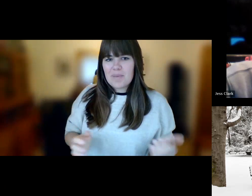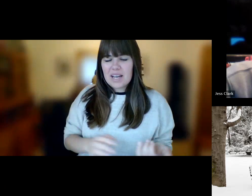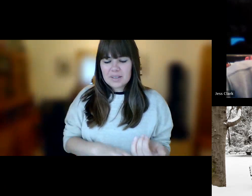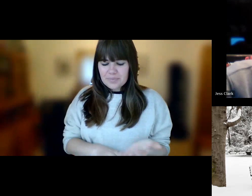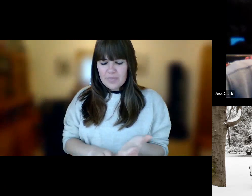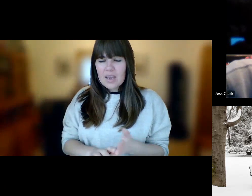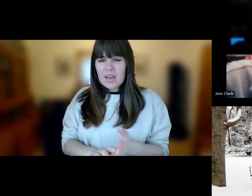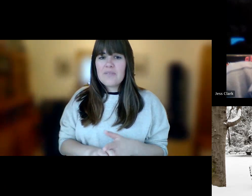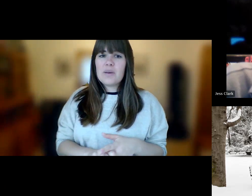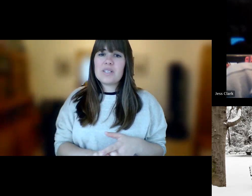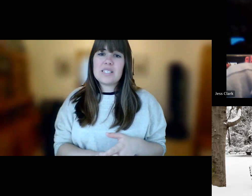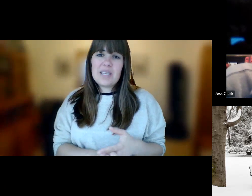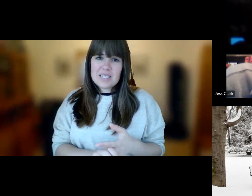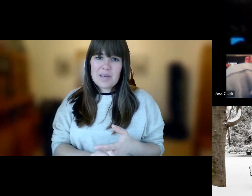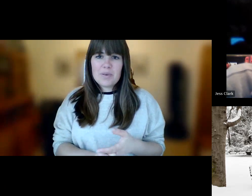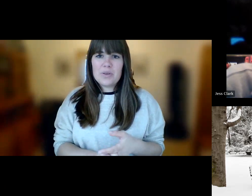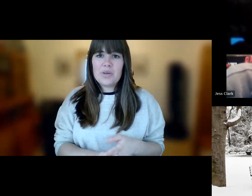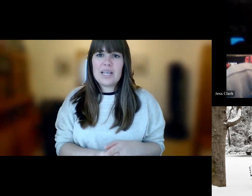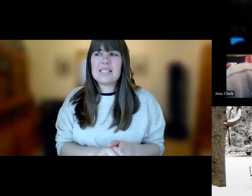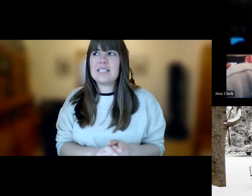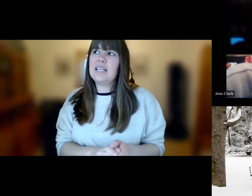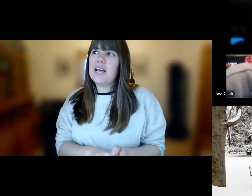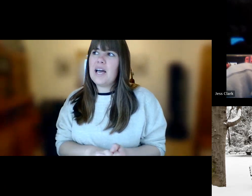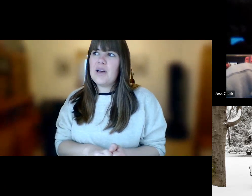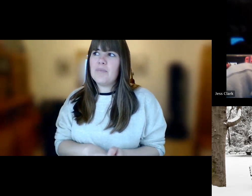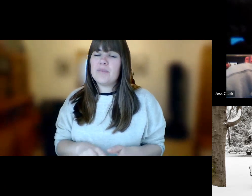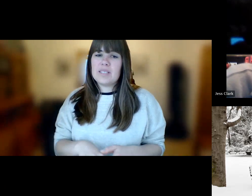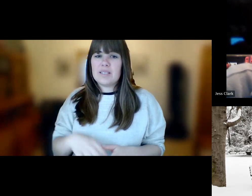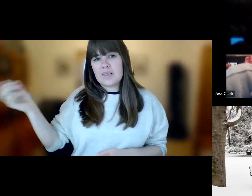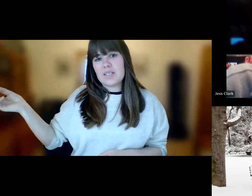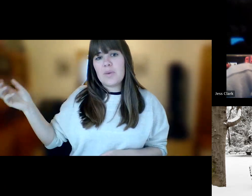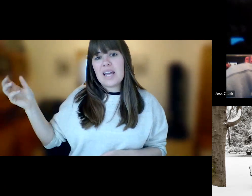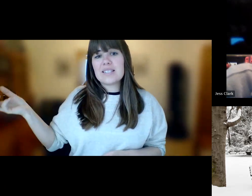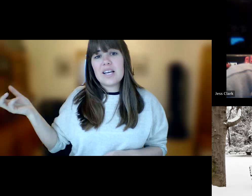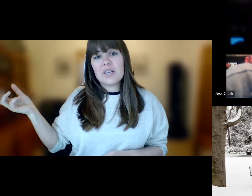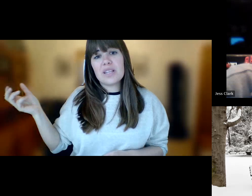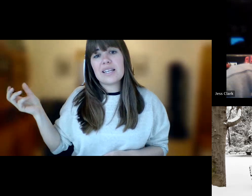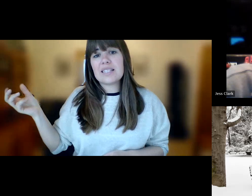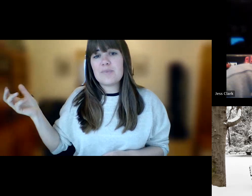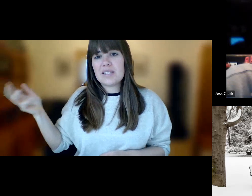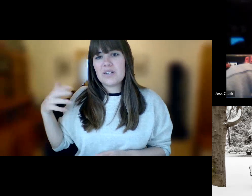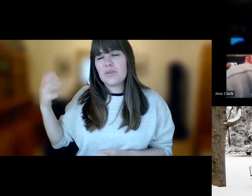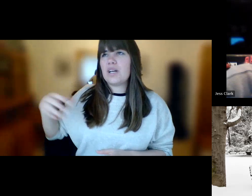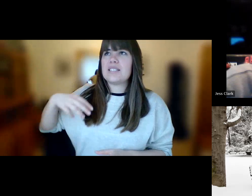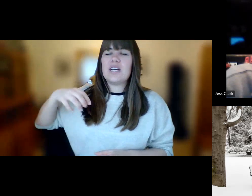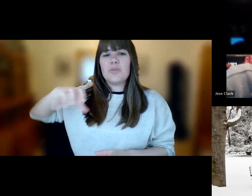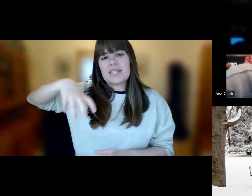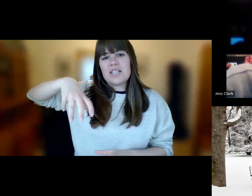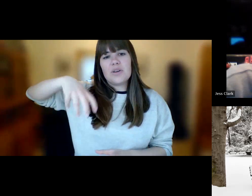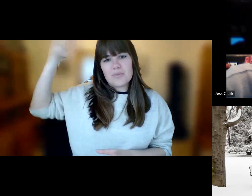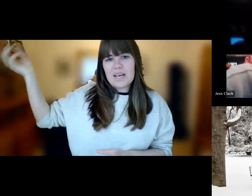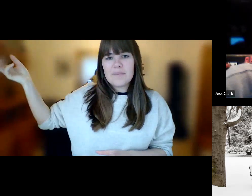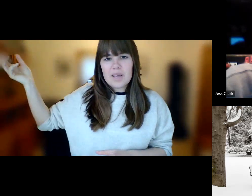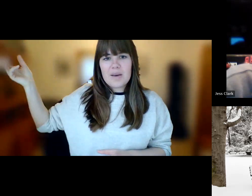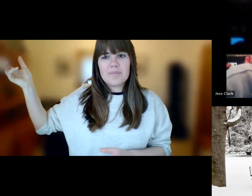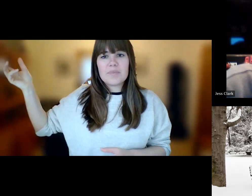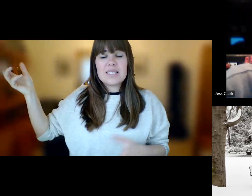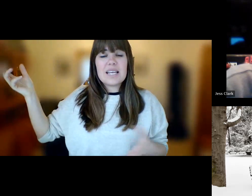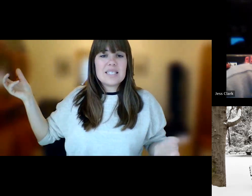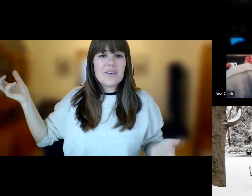that feedback. If they want to speak to people, it has someone external that they can speak to, or not external, but external from